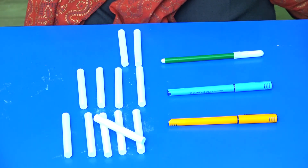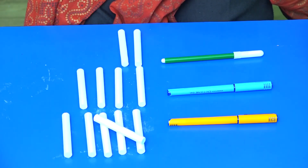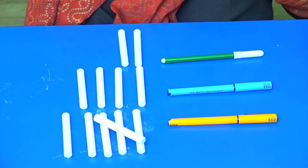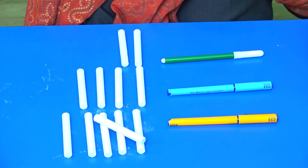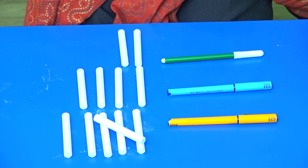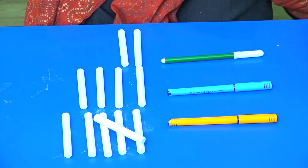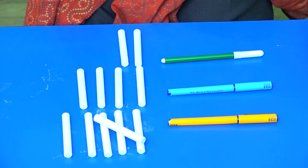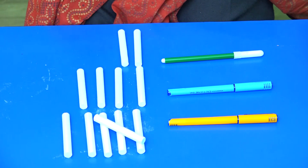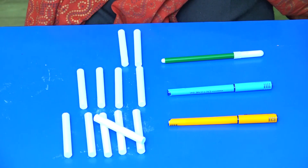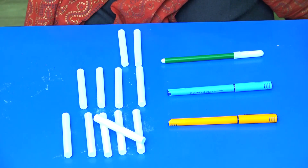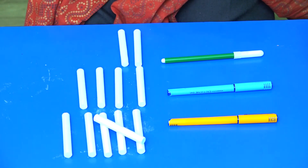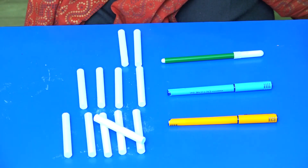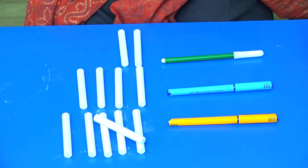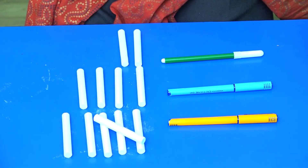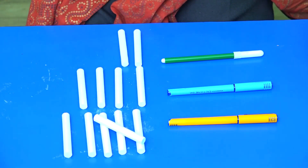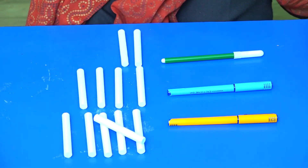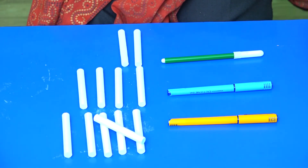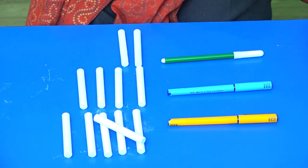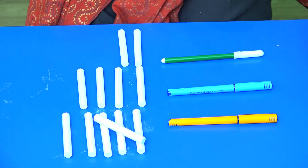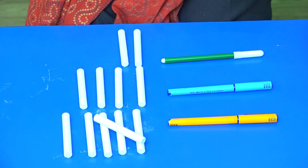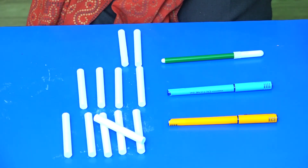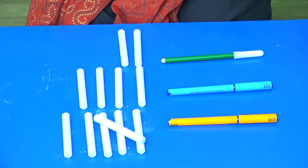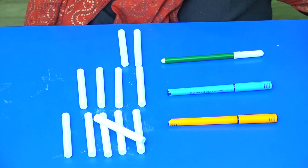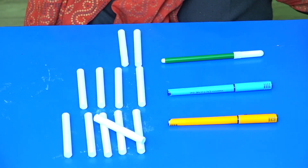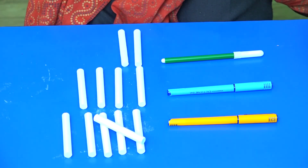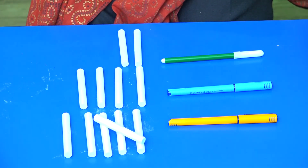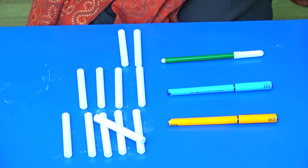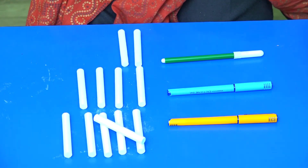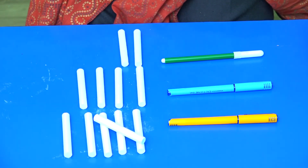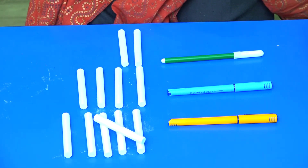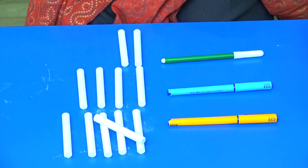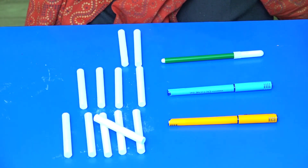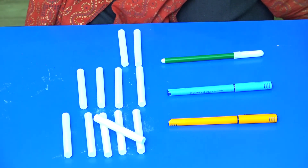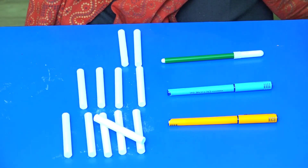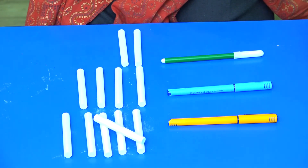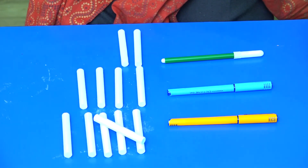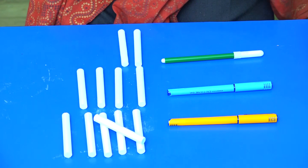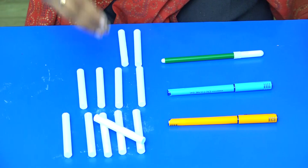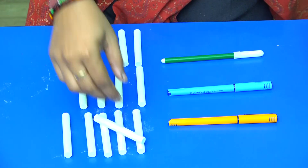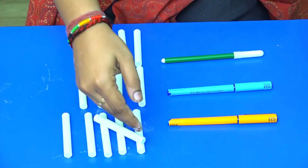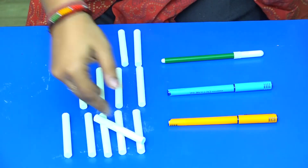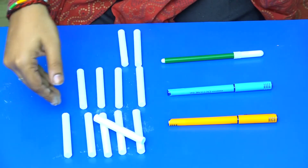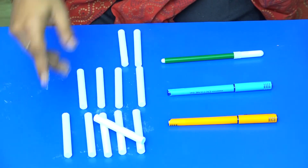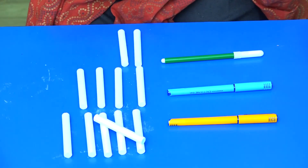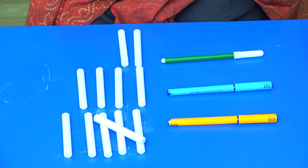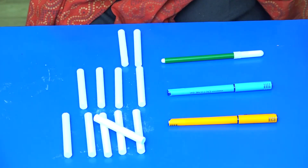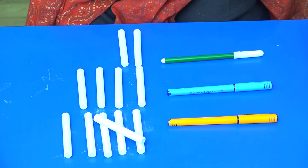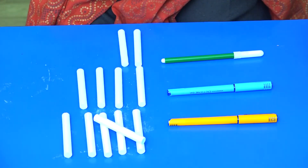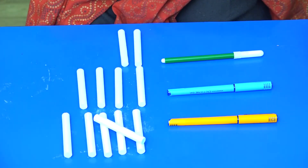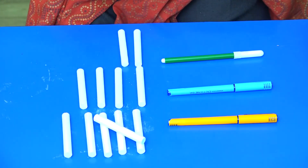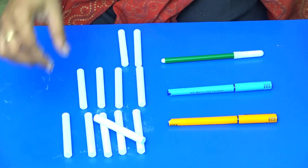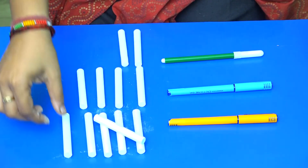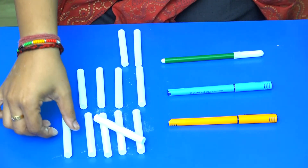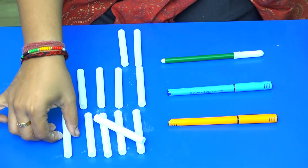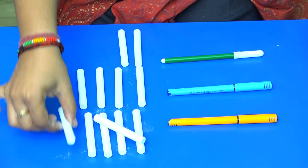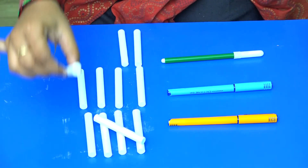marks. That means this is a representation, this is the way of doing the organized data. This is your tally marks. Again